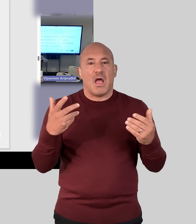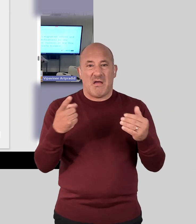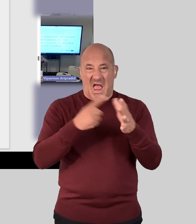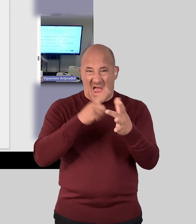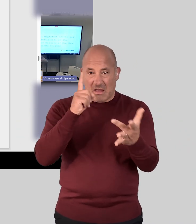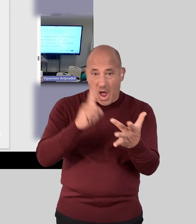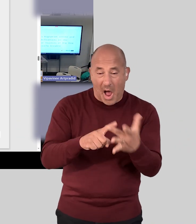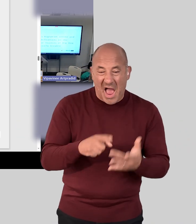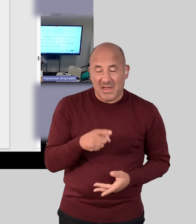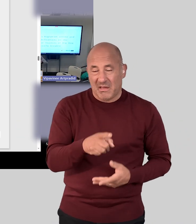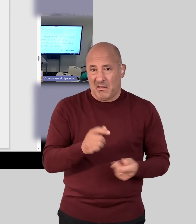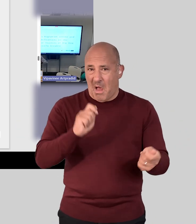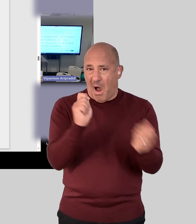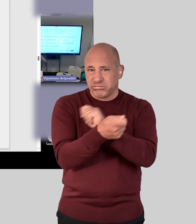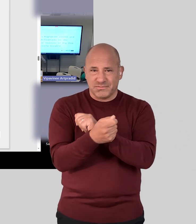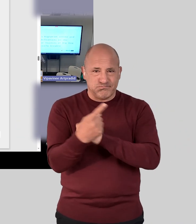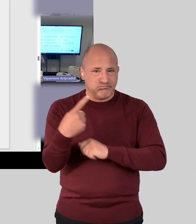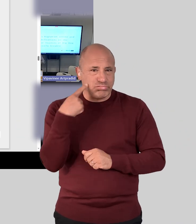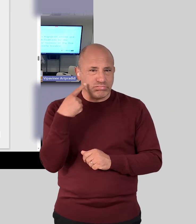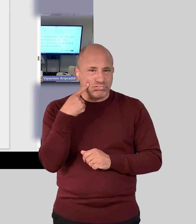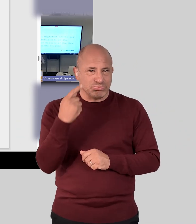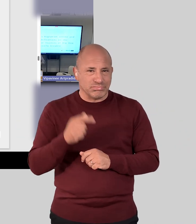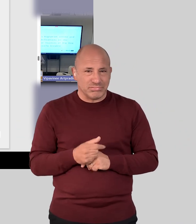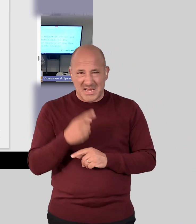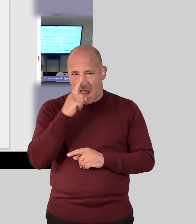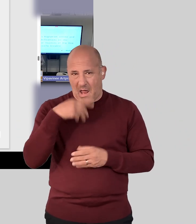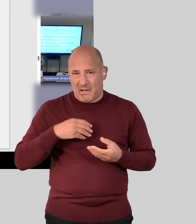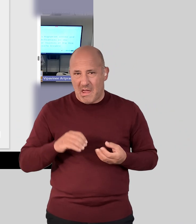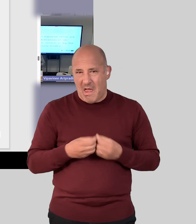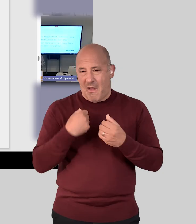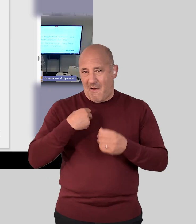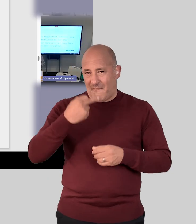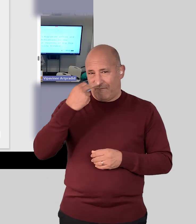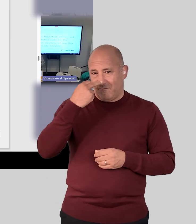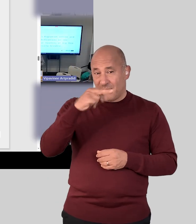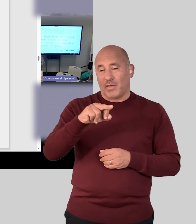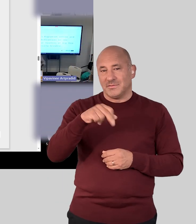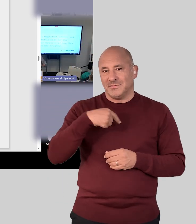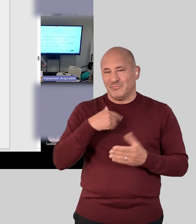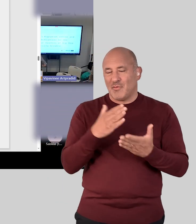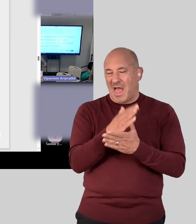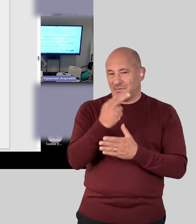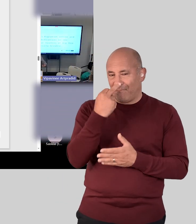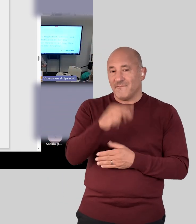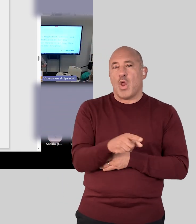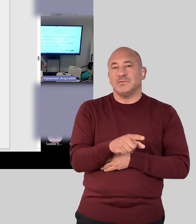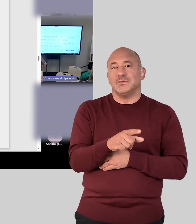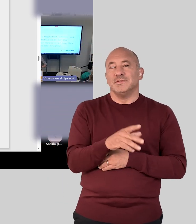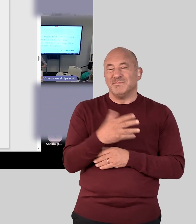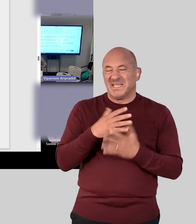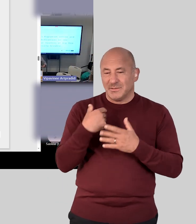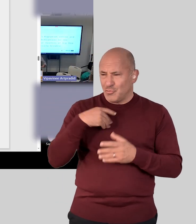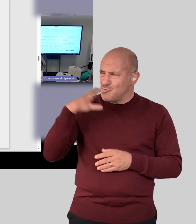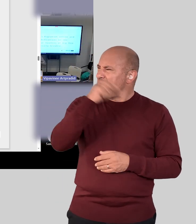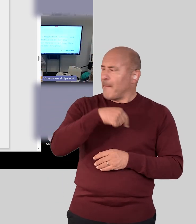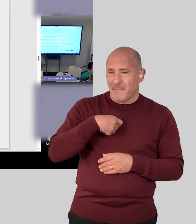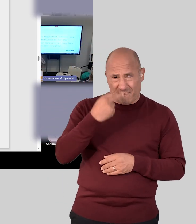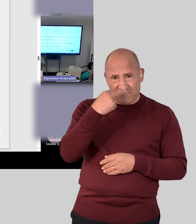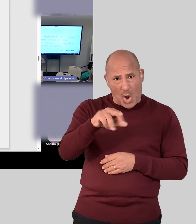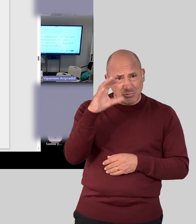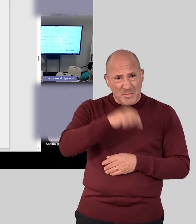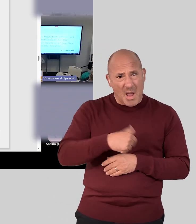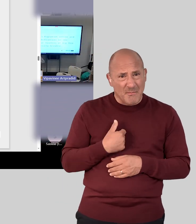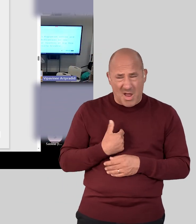now and AI, that can all be changed. So you can create that false reality, that false remembering. And then of